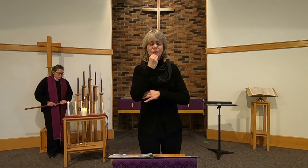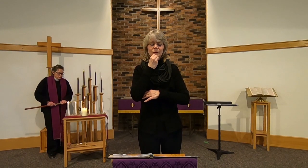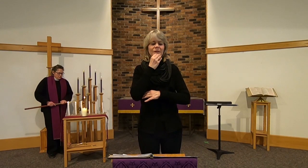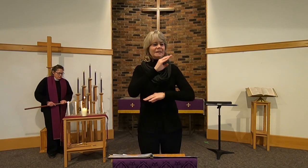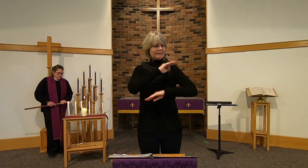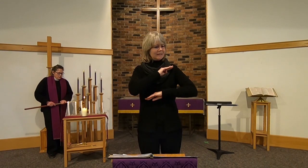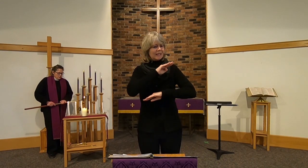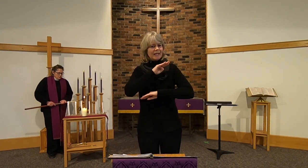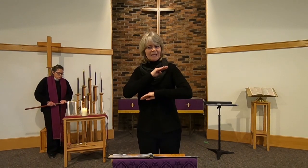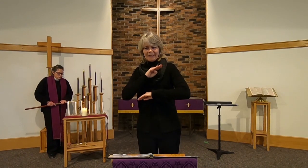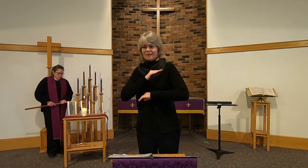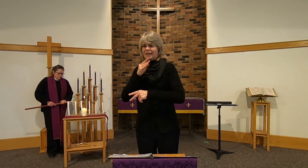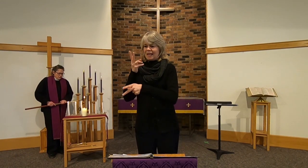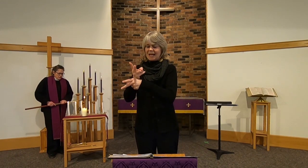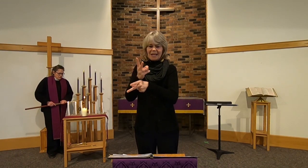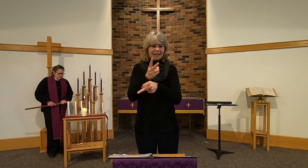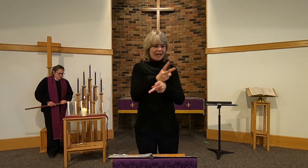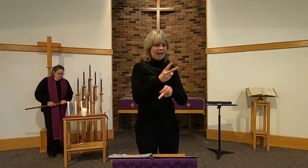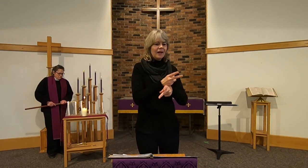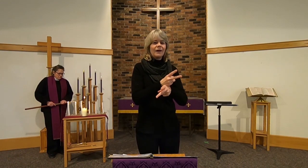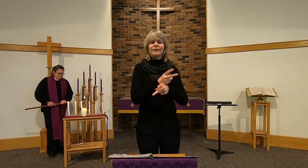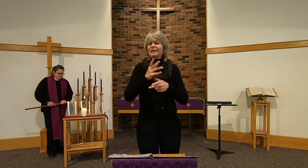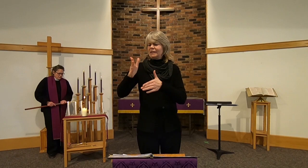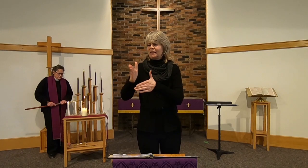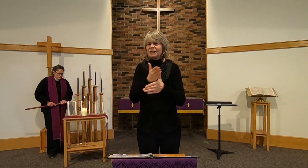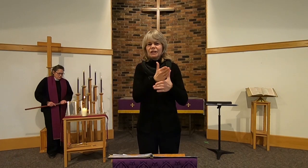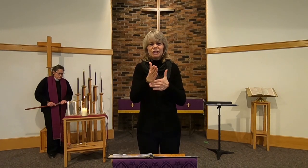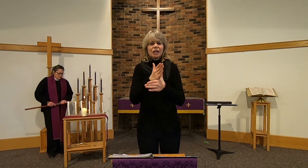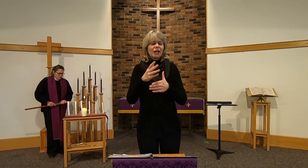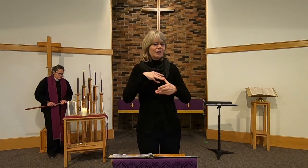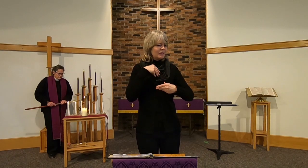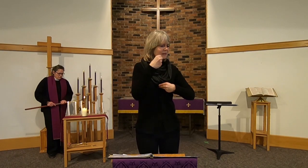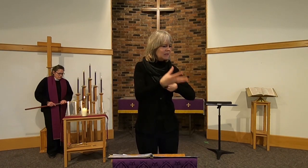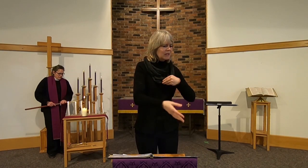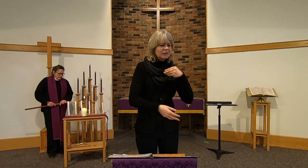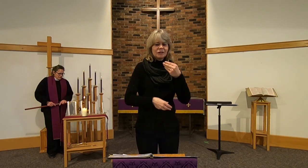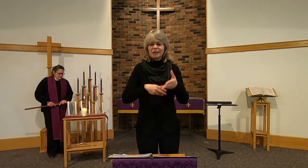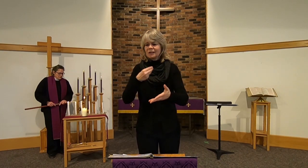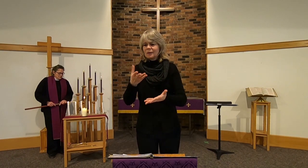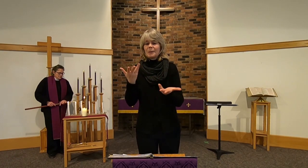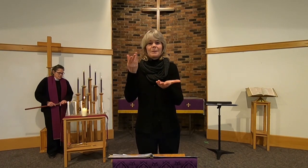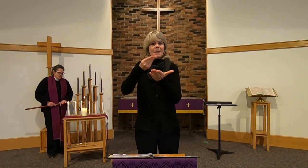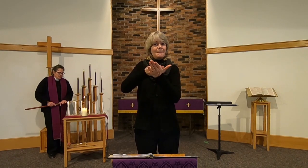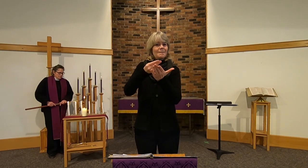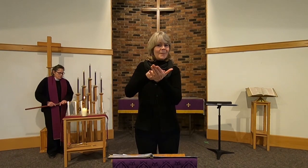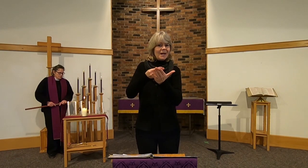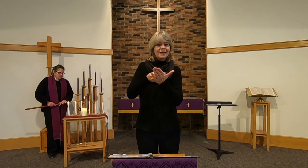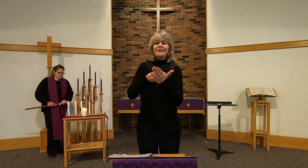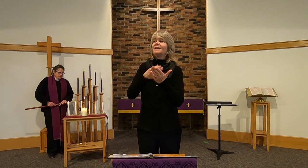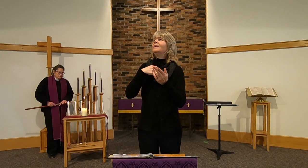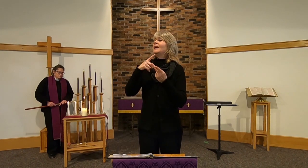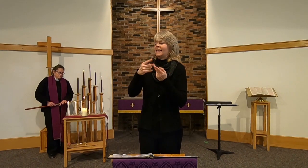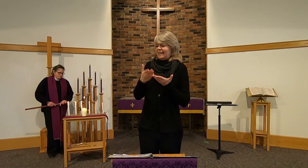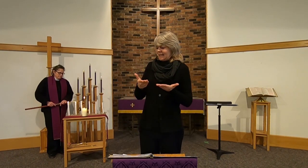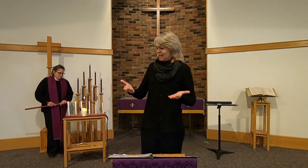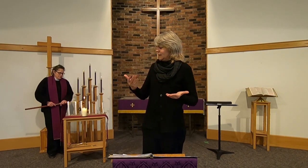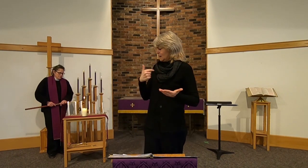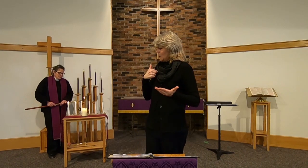one another. The generosity of our finances and of our